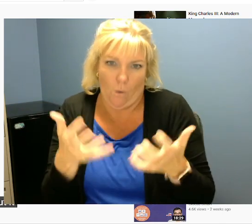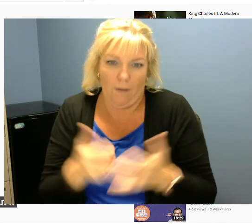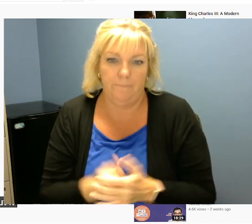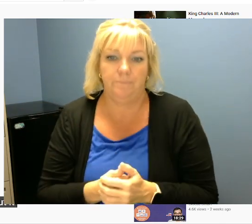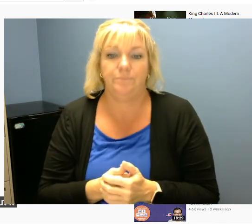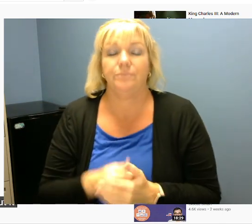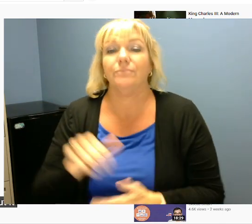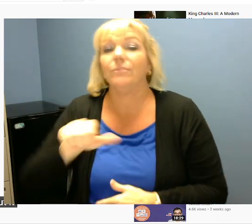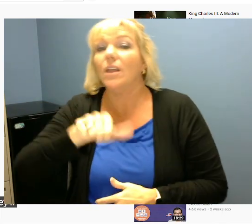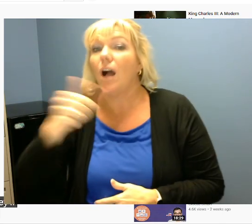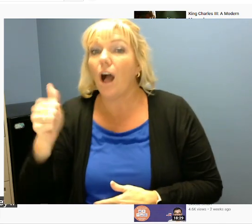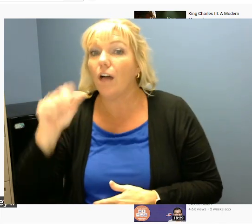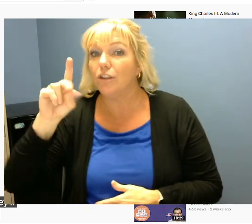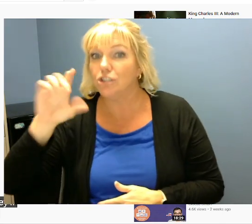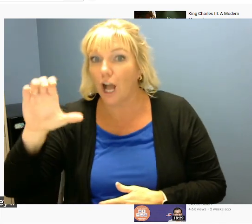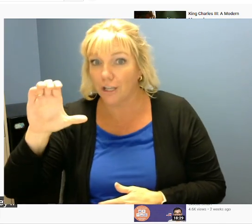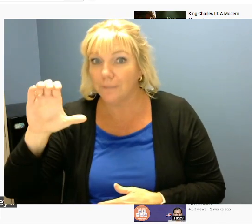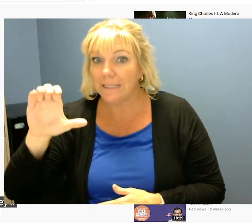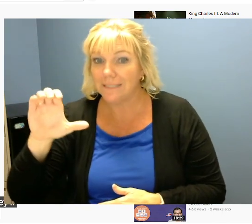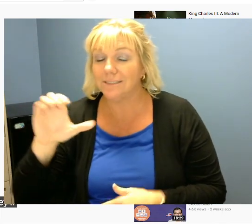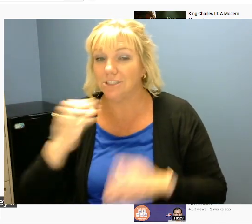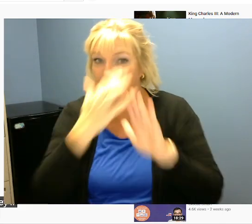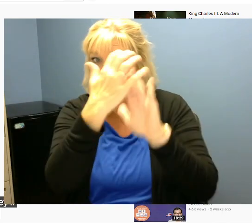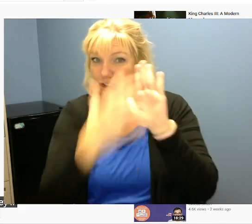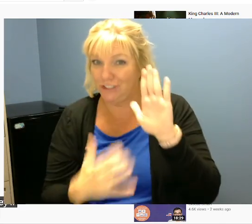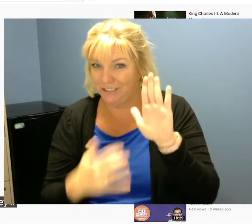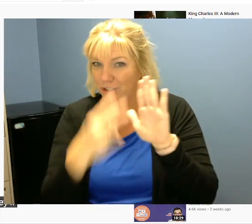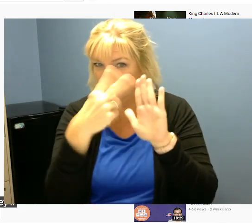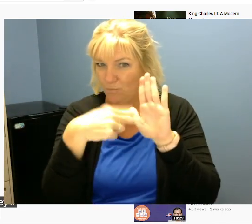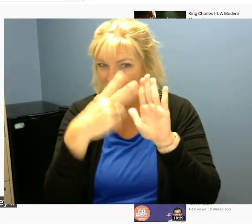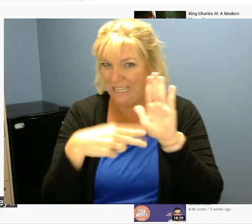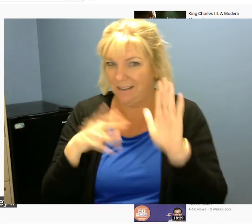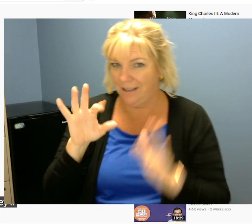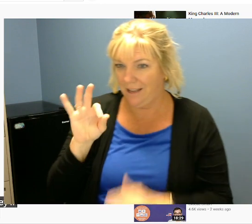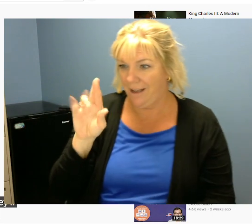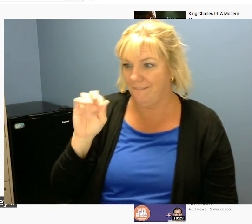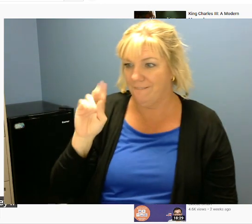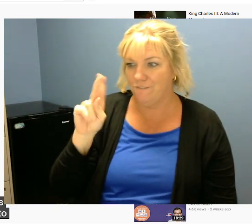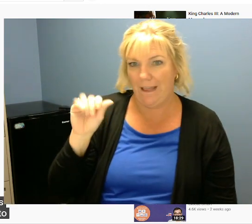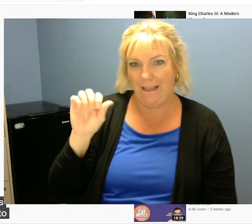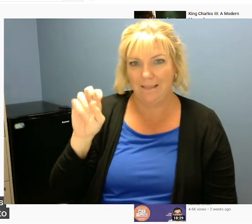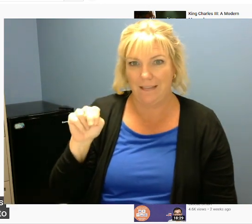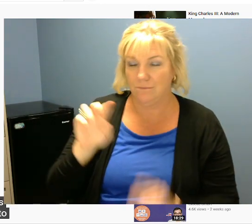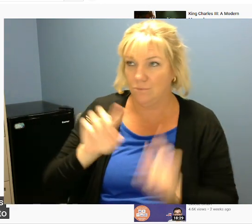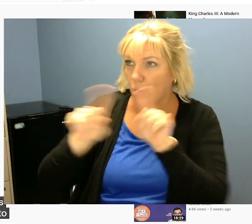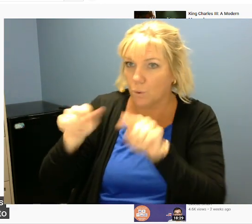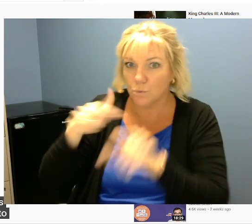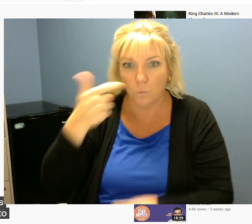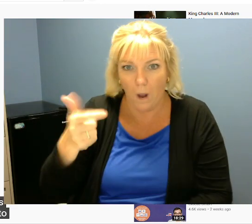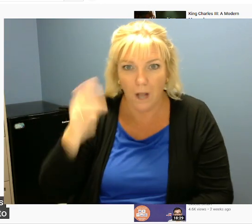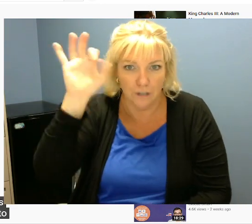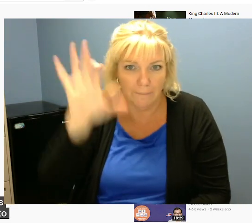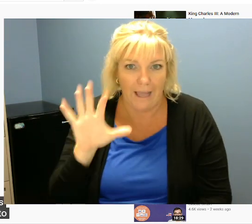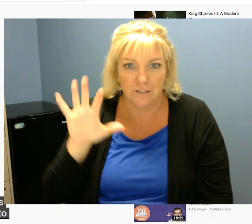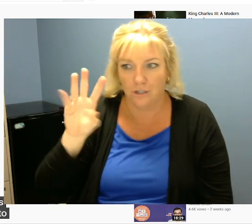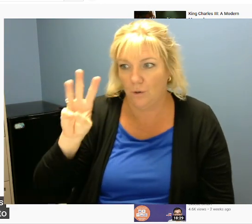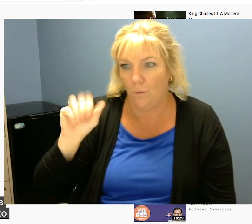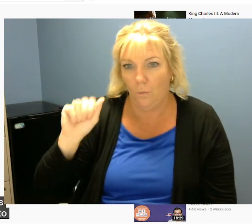it's Franklin going to see George Whitefield. Apparently Whitefield had this great way of speaking. And Franklin